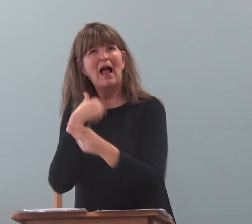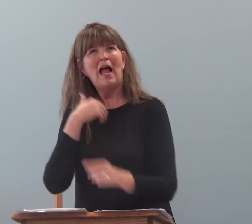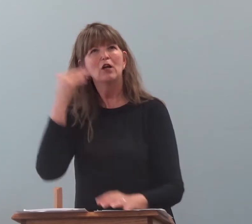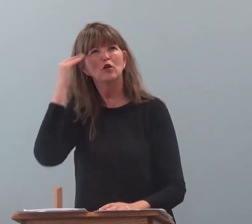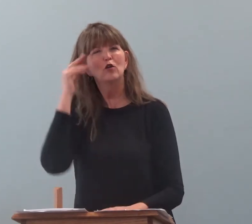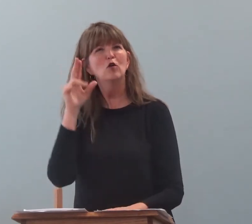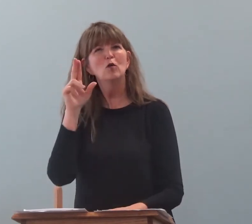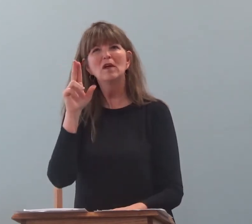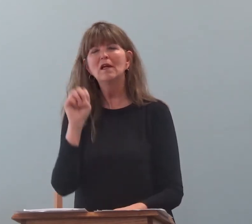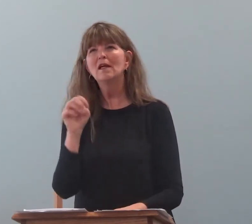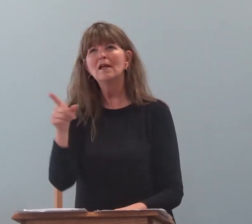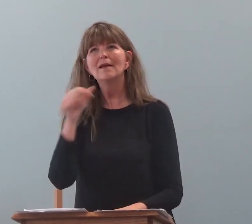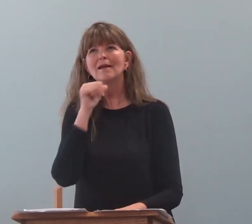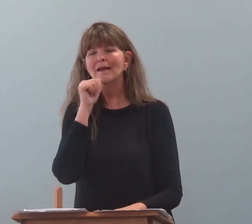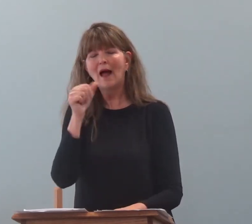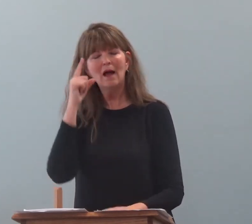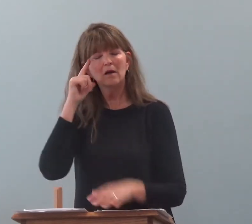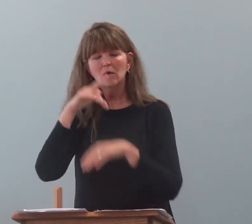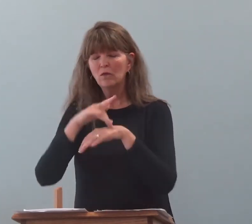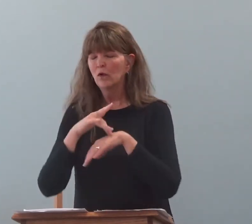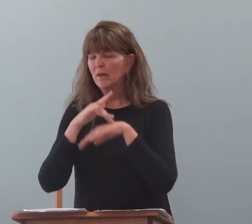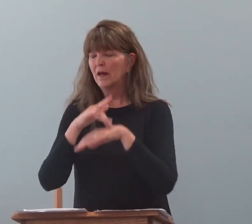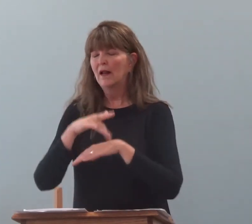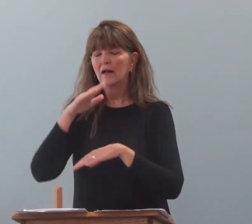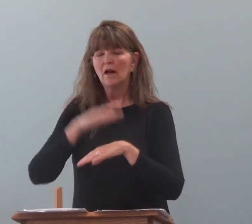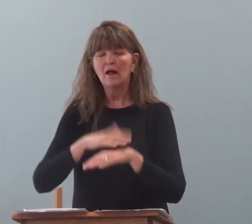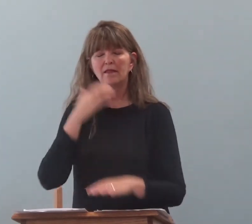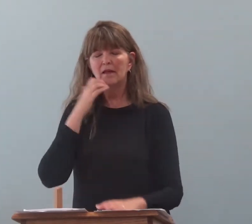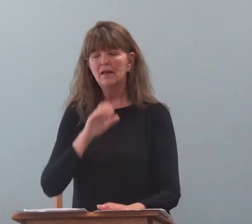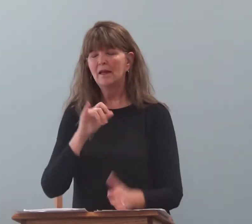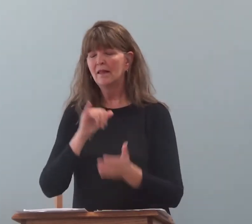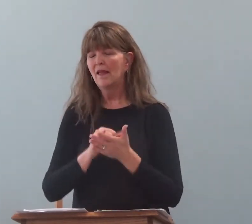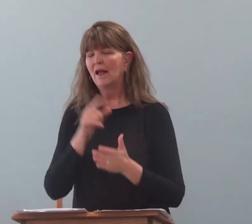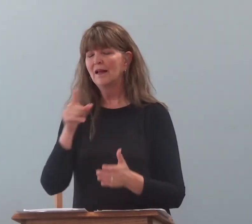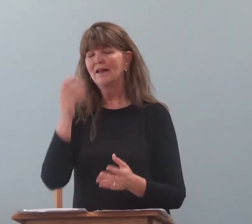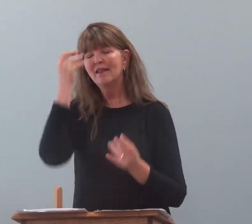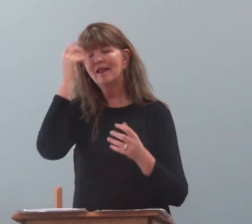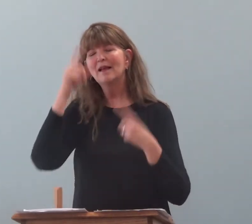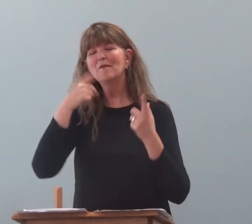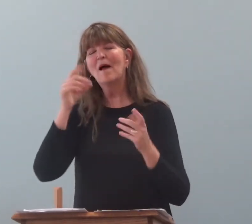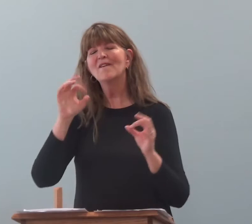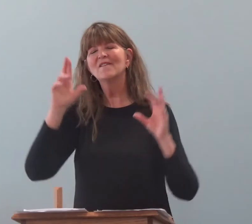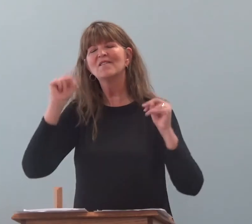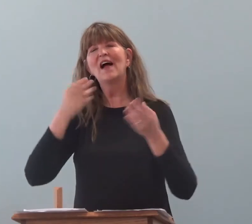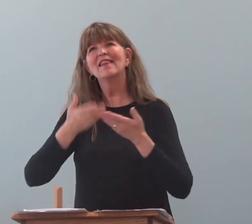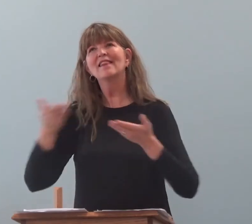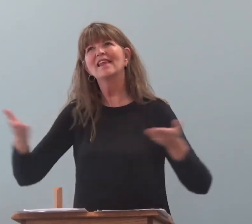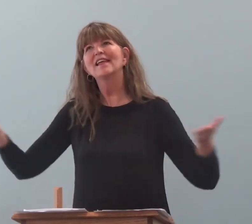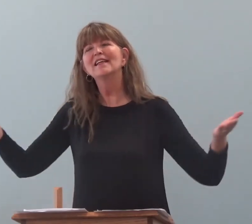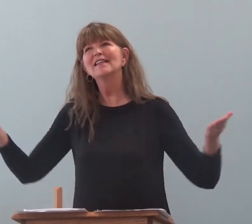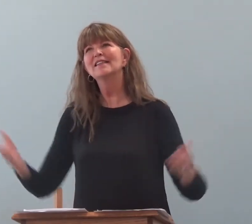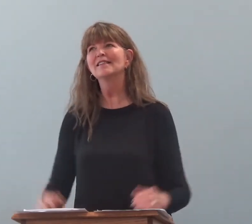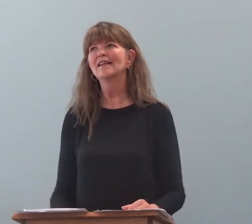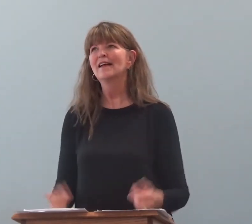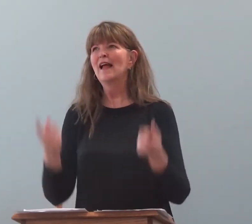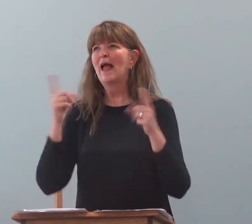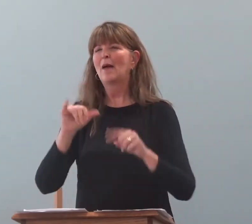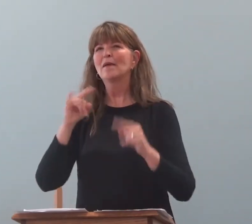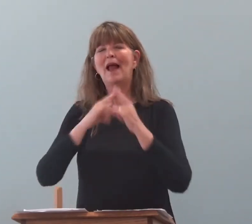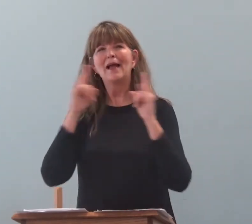I kept thinking about Levi. And I know that he's not going to obsess on the heat. He's going to be just thinking about fun